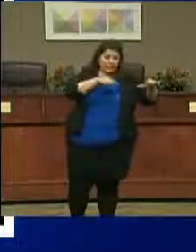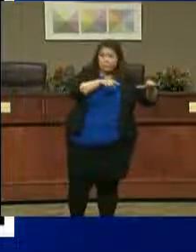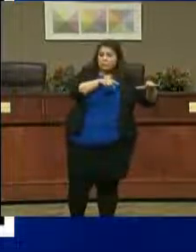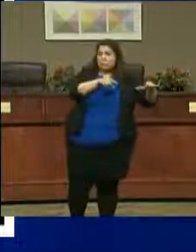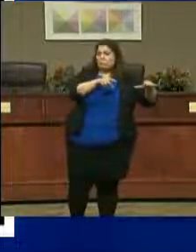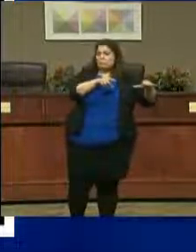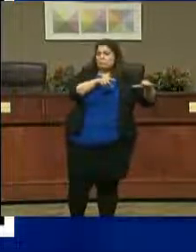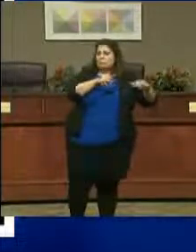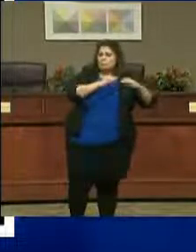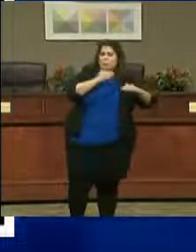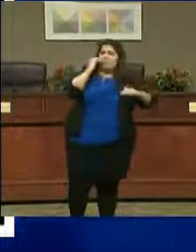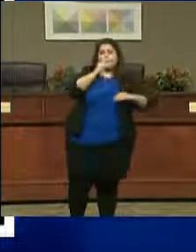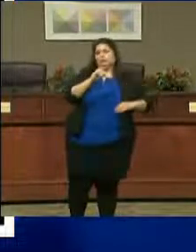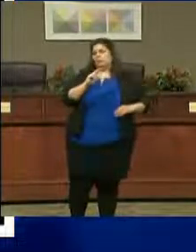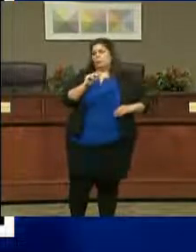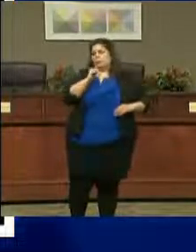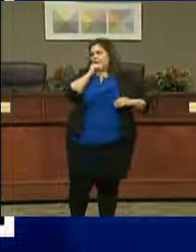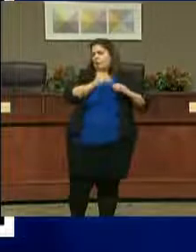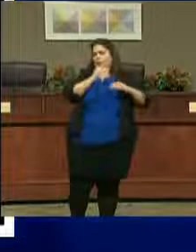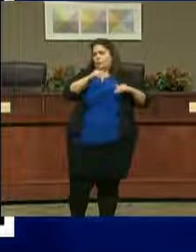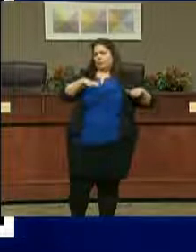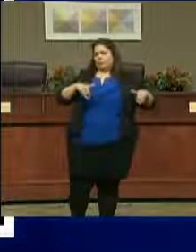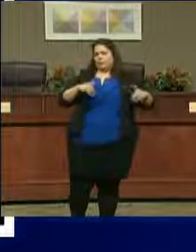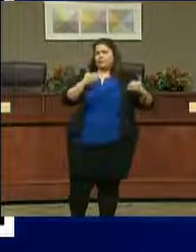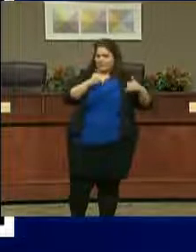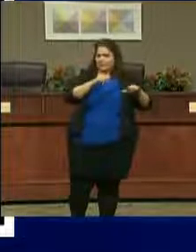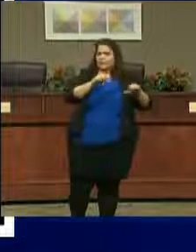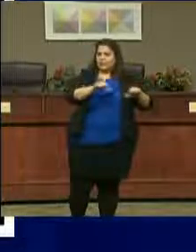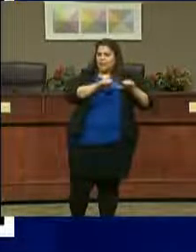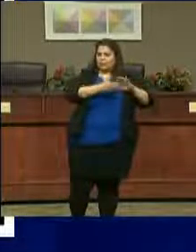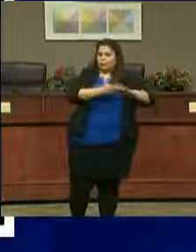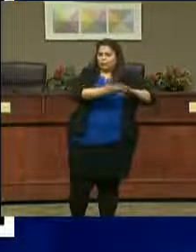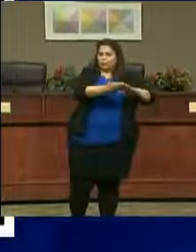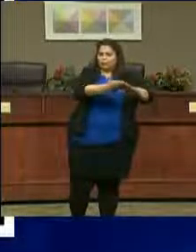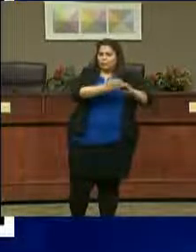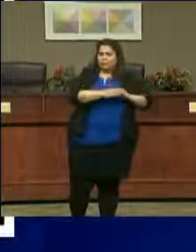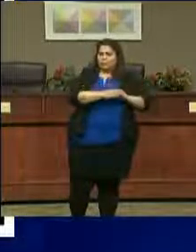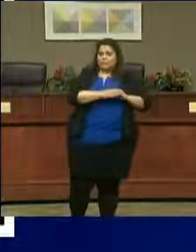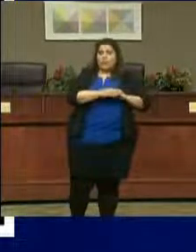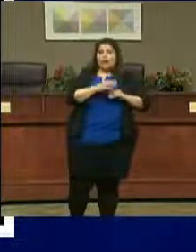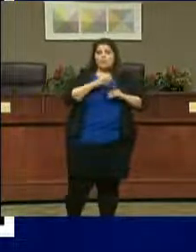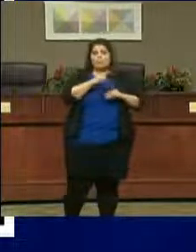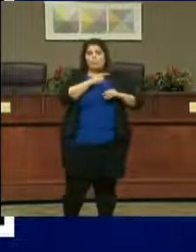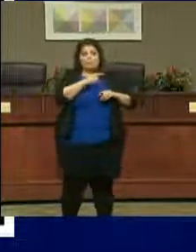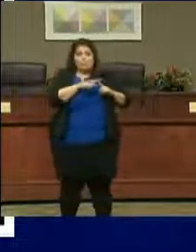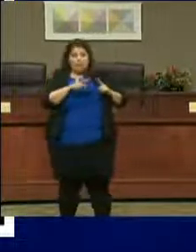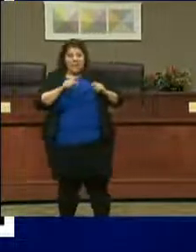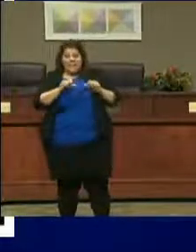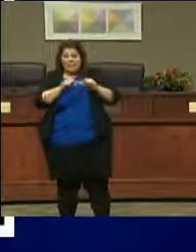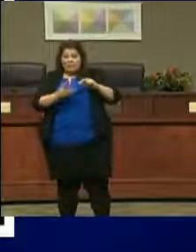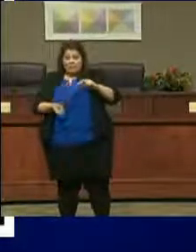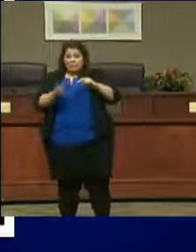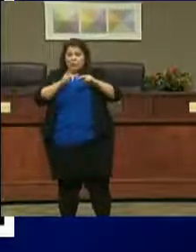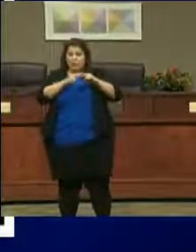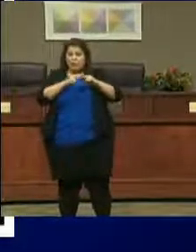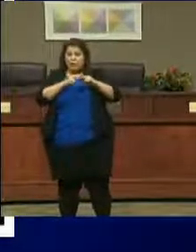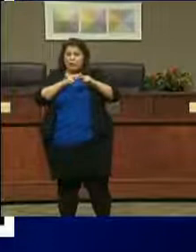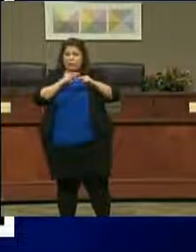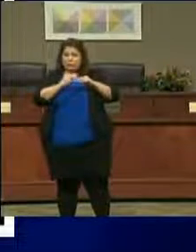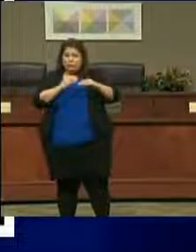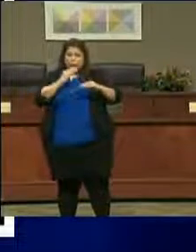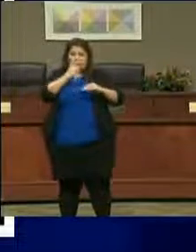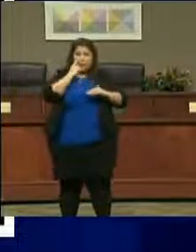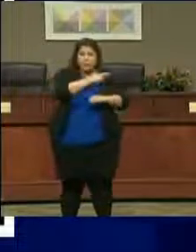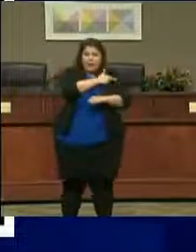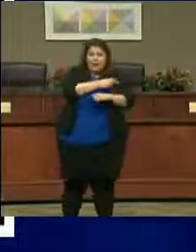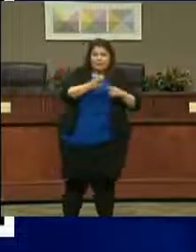never were at that point either before, but this is what we want to prevent. What we want to prevent by wearing masks and